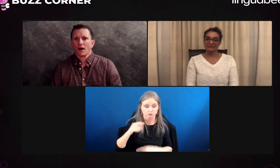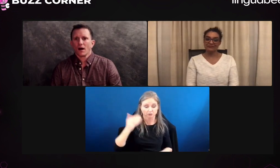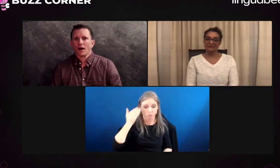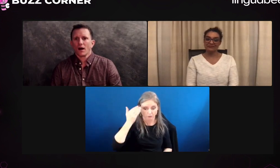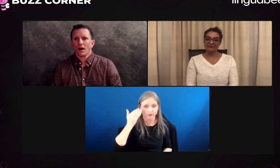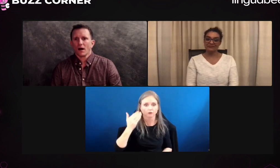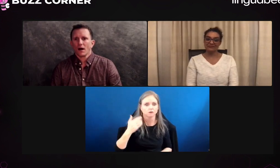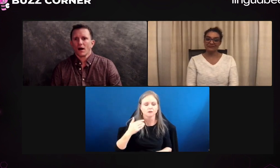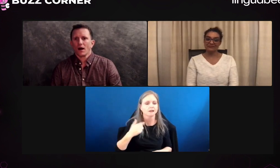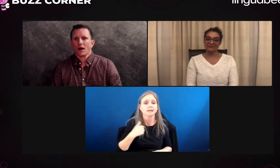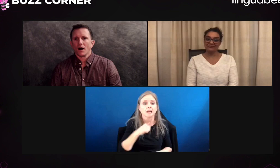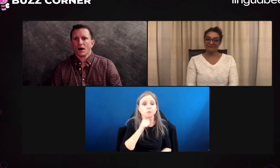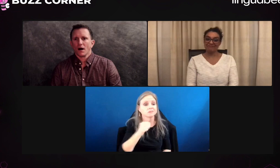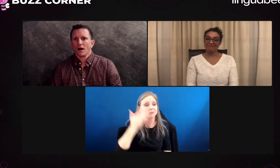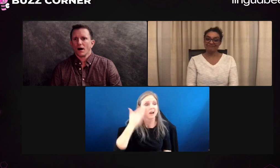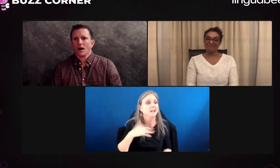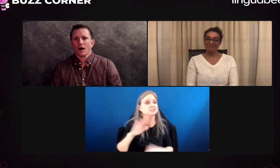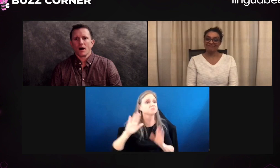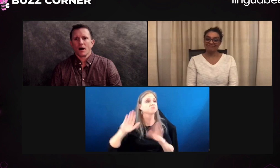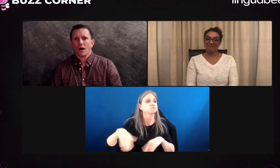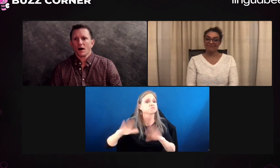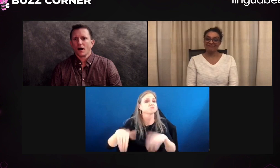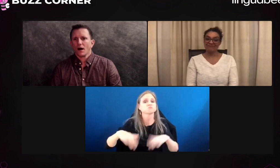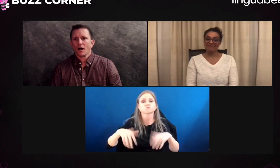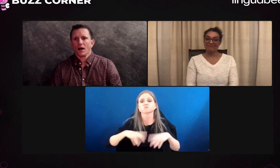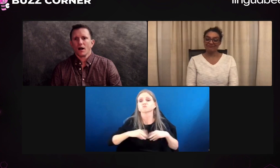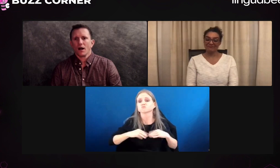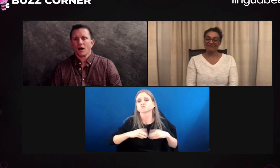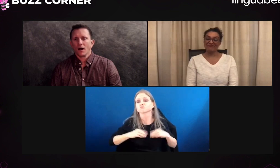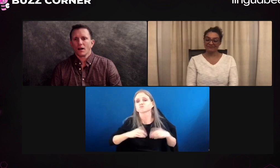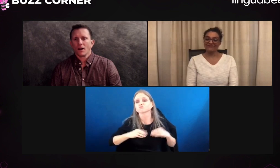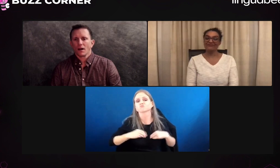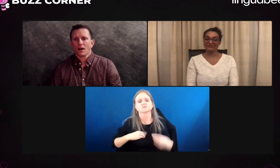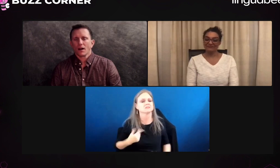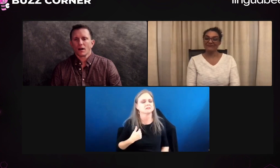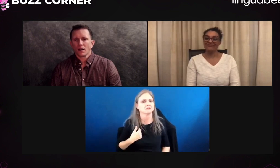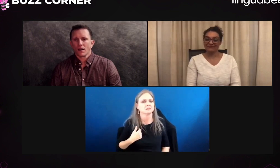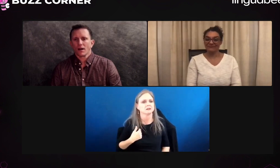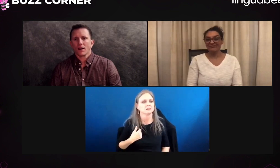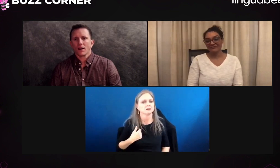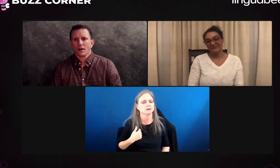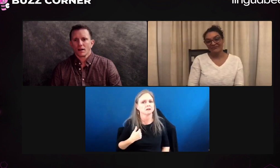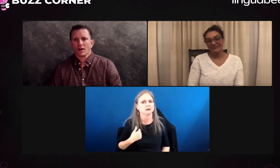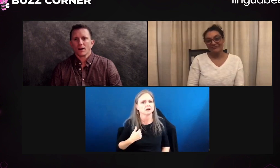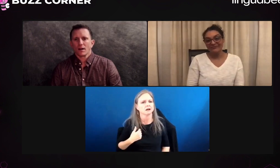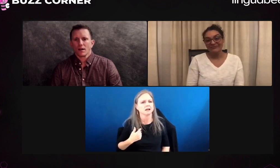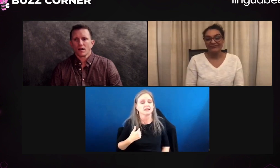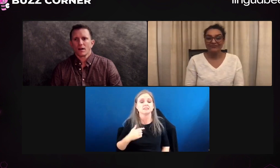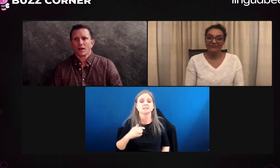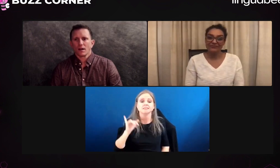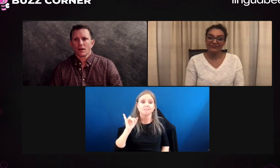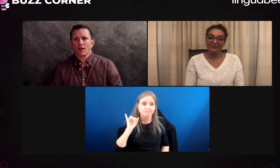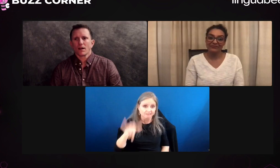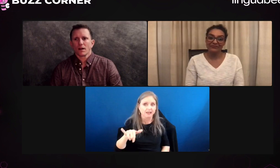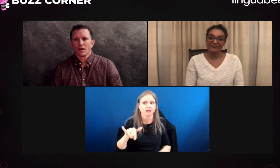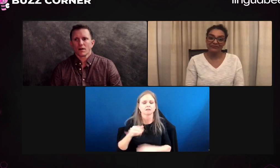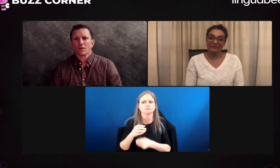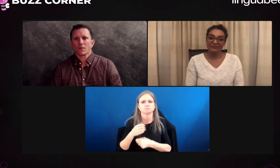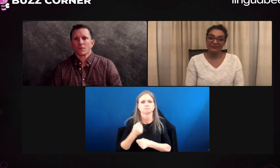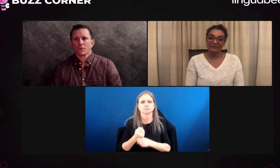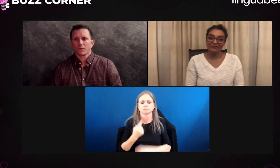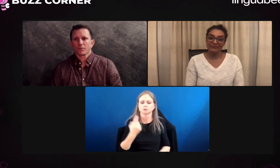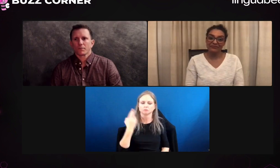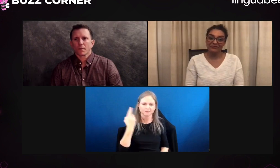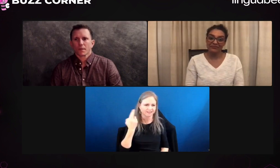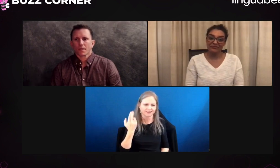was shocking. And I thought, oh my gosh, I need to be aware of how I'm being represented. All this time had passed, but I was just